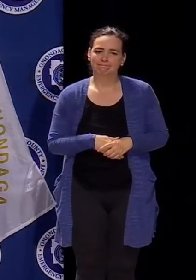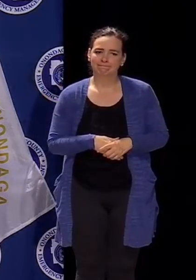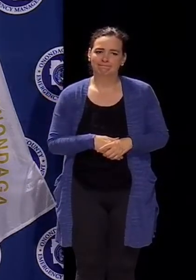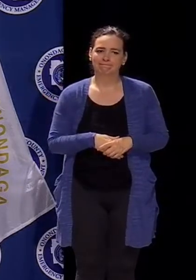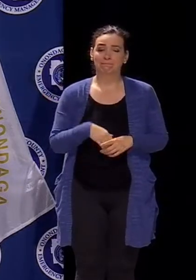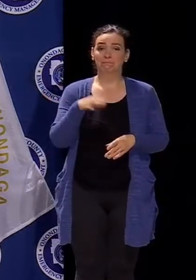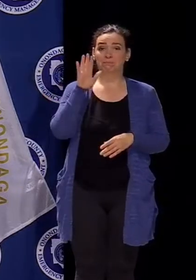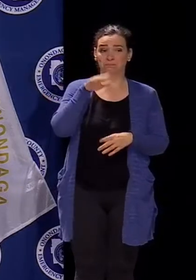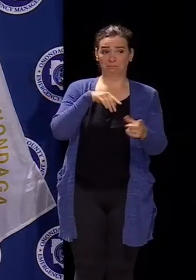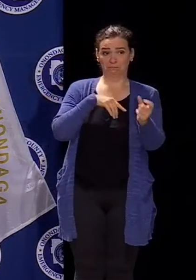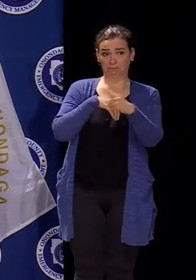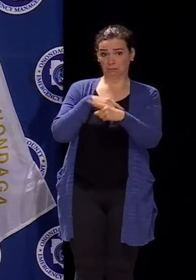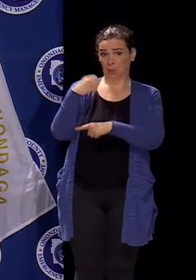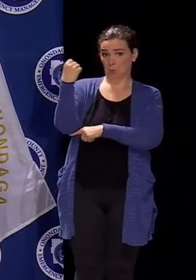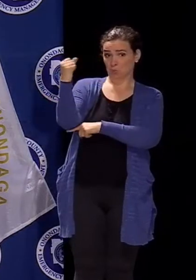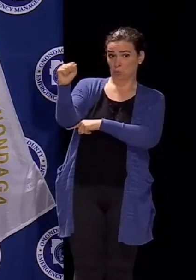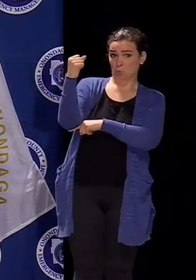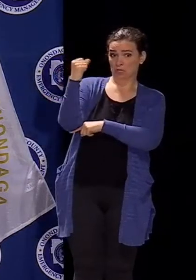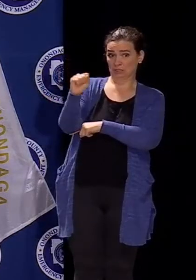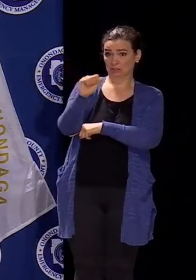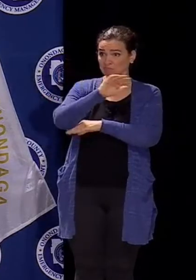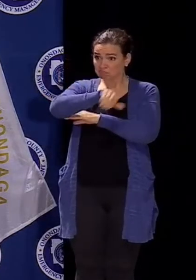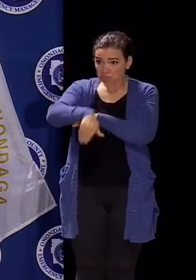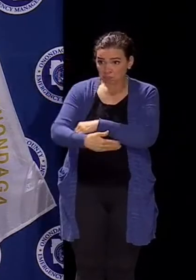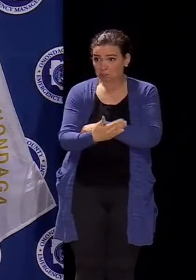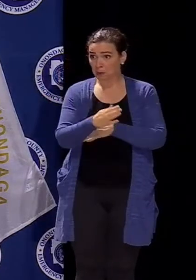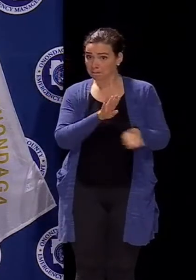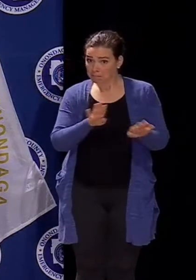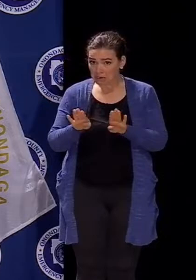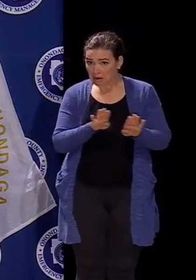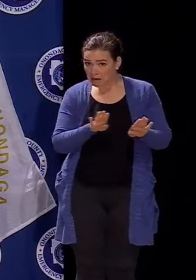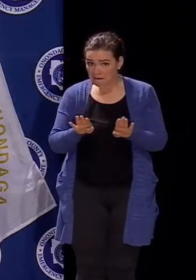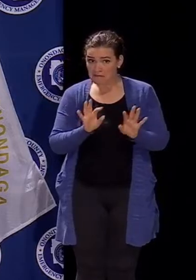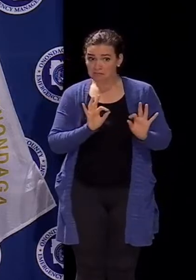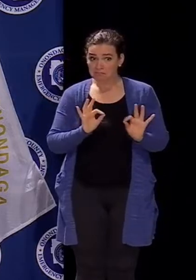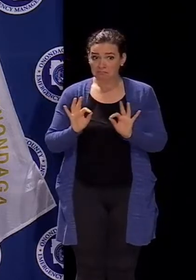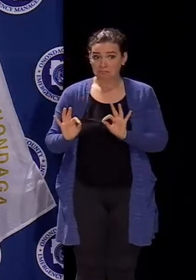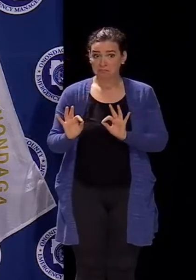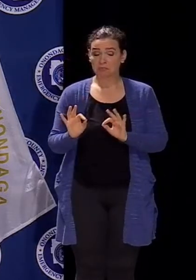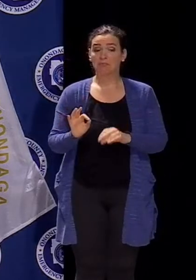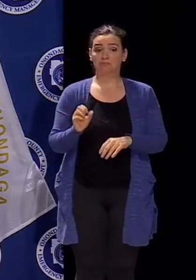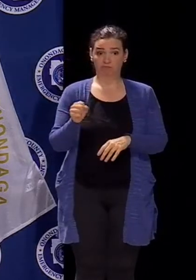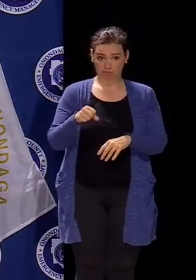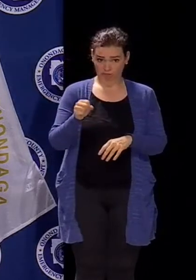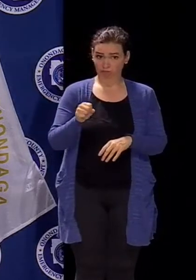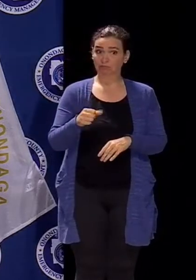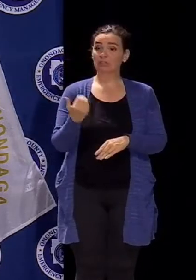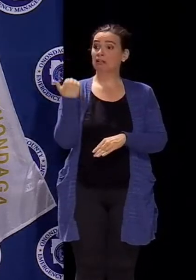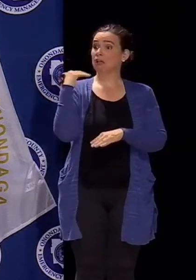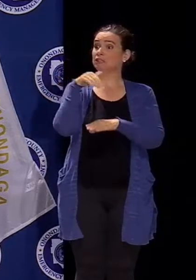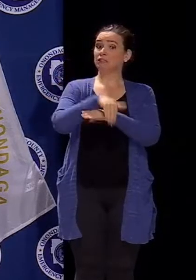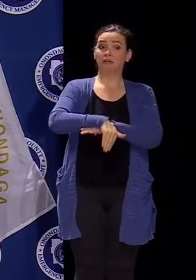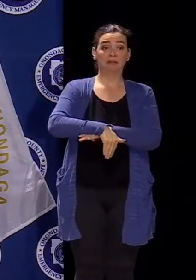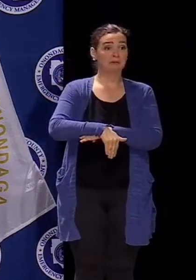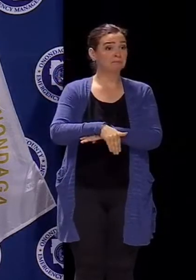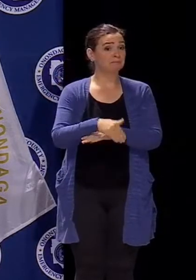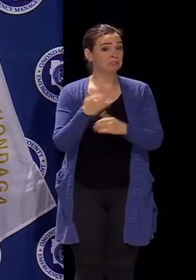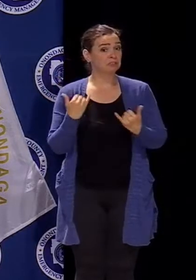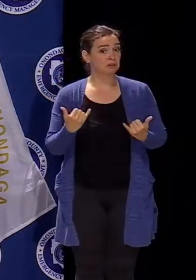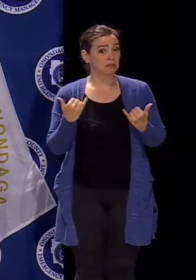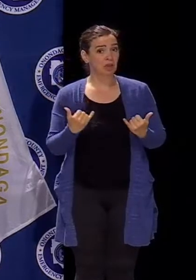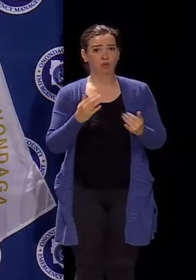today, and certainly we expect some of these events to continue for the next few